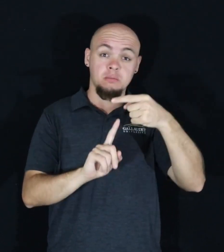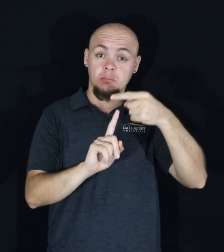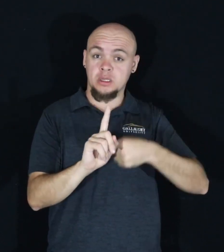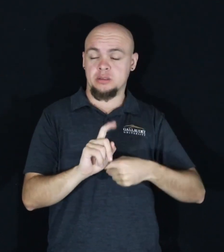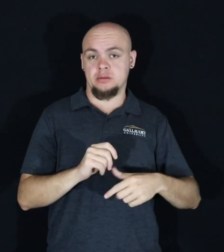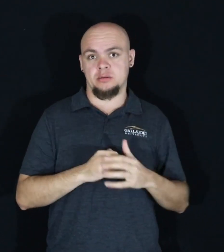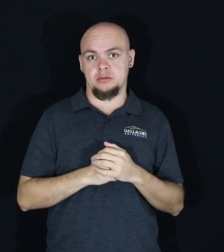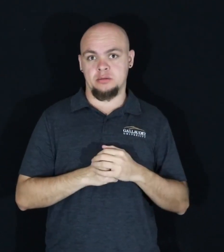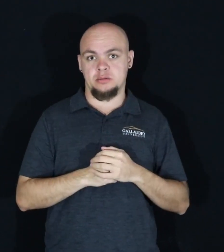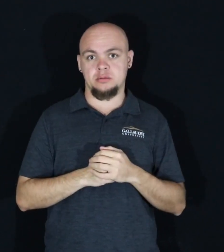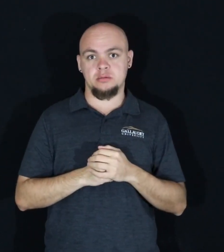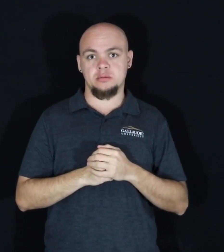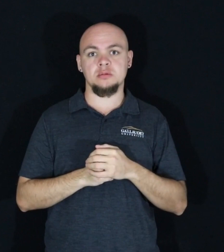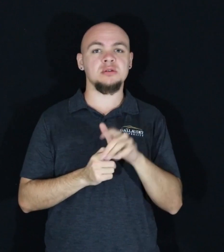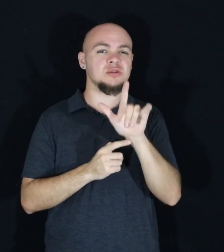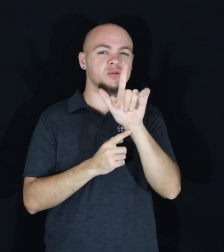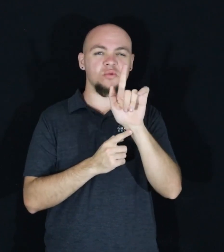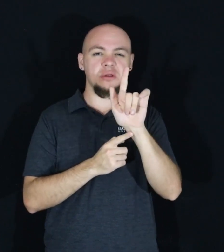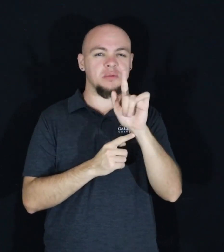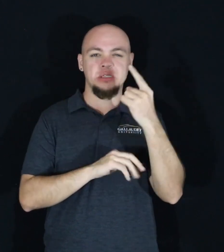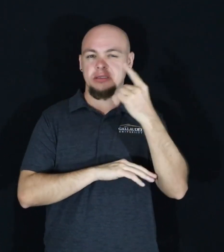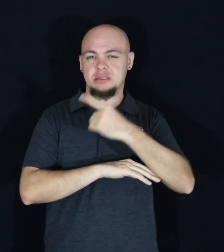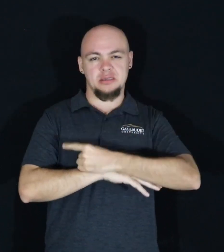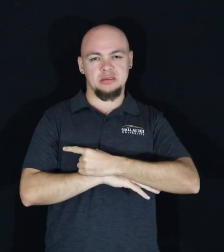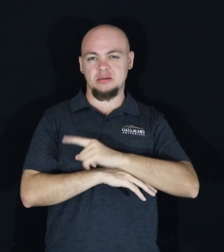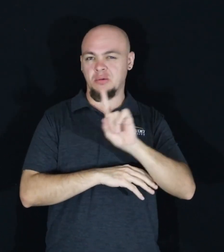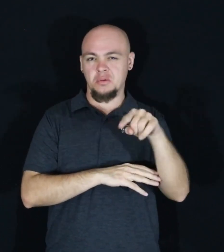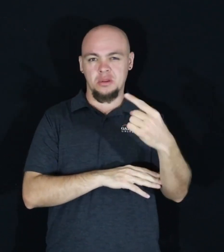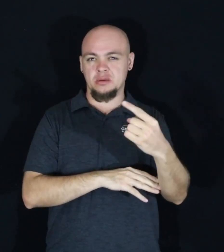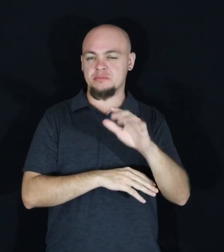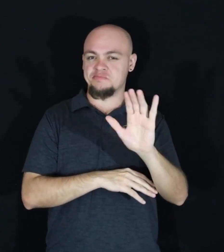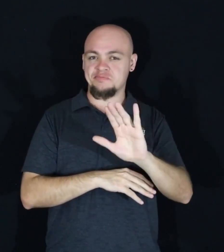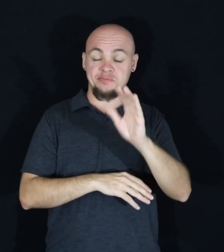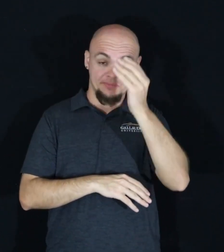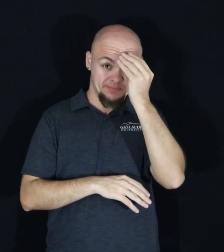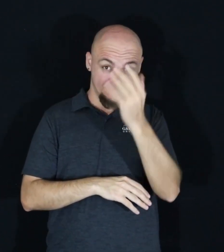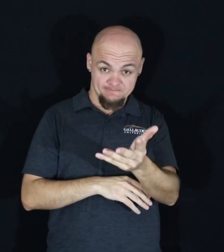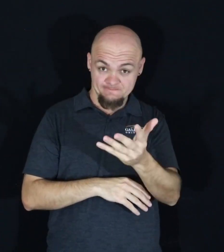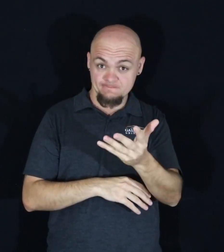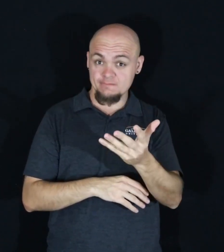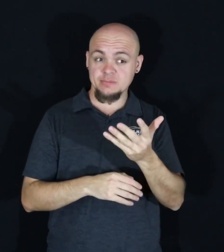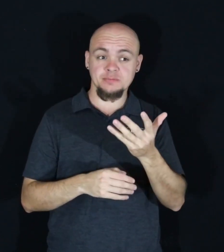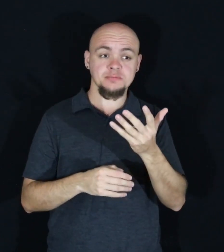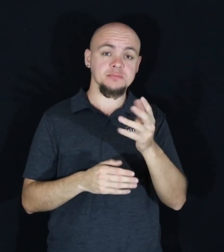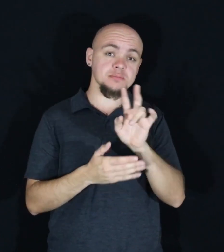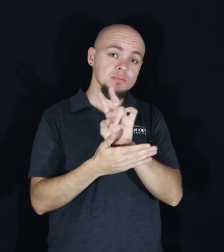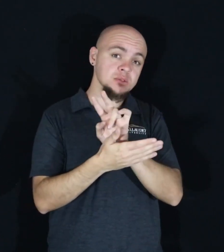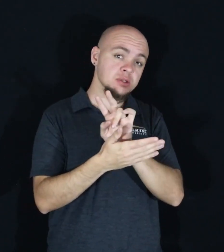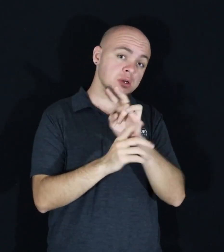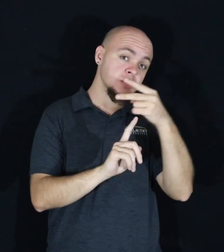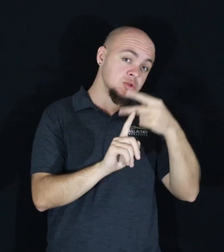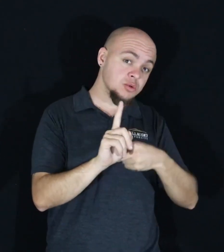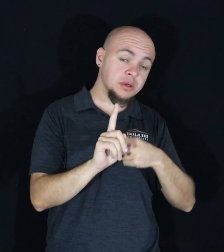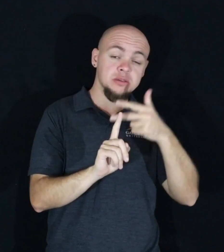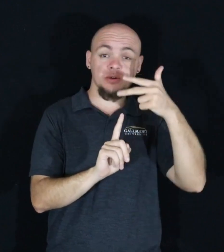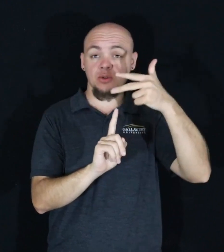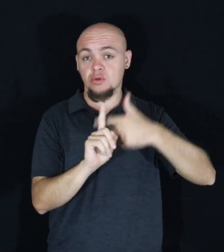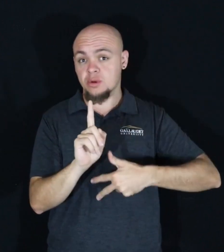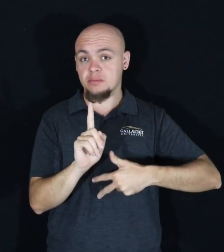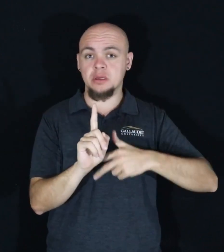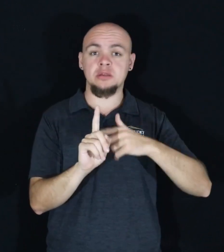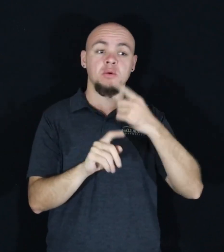not just 21 days. Guys, whether it's 2 months, 3 months,